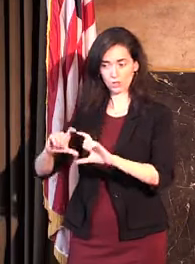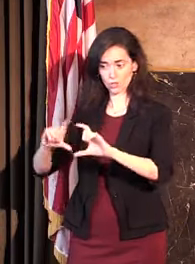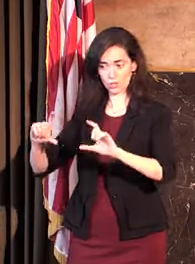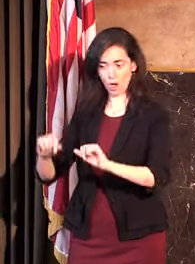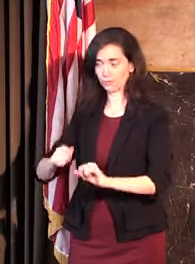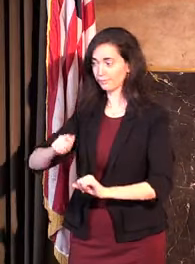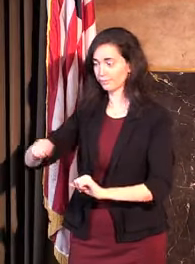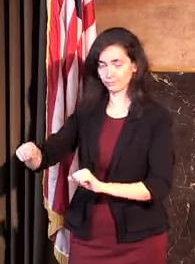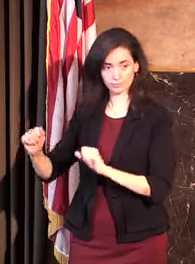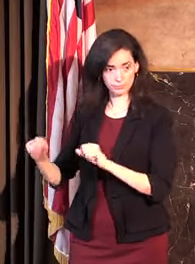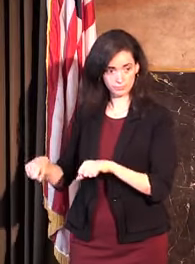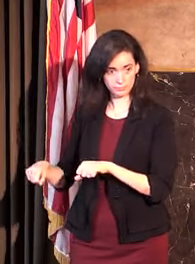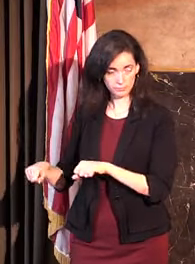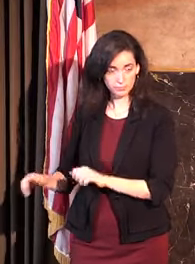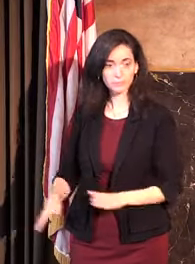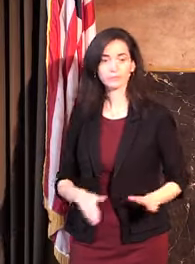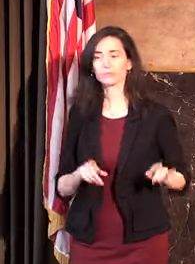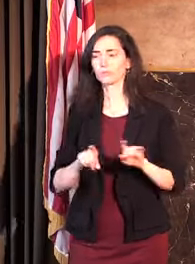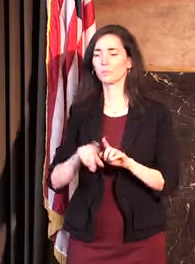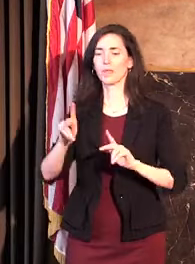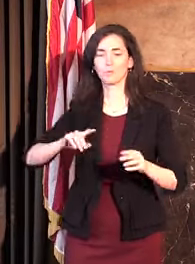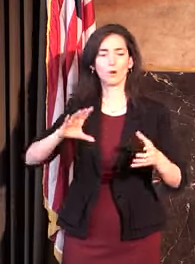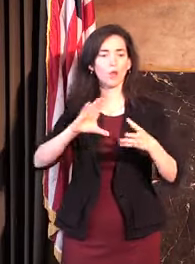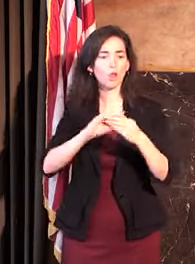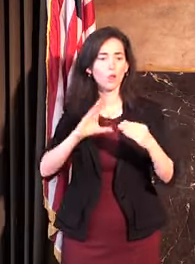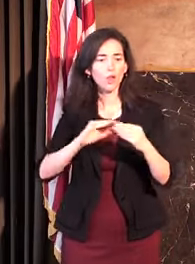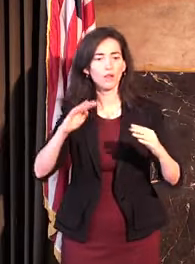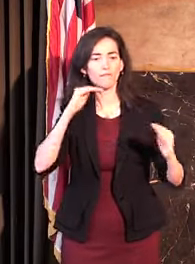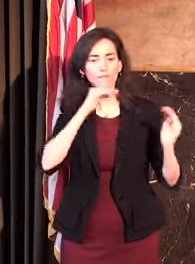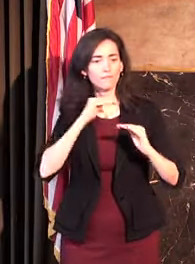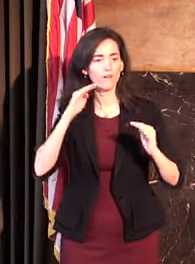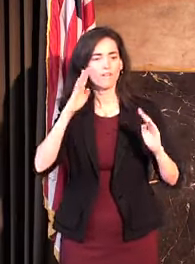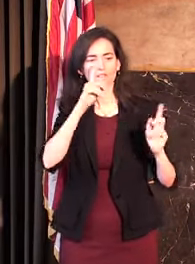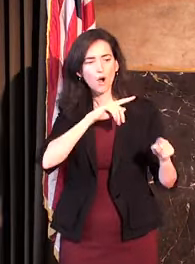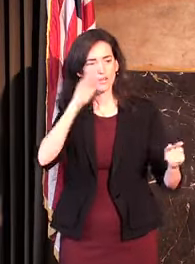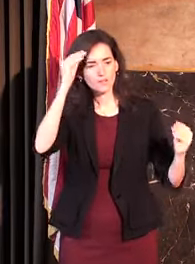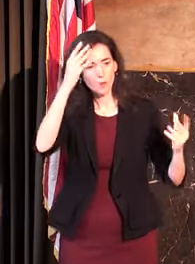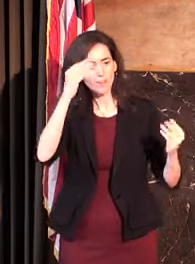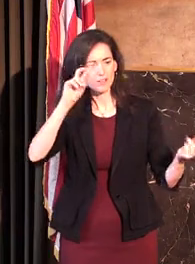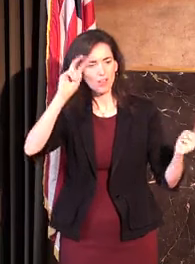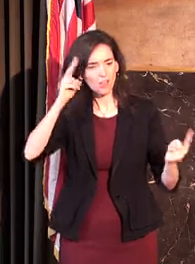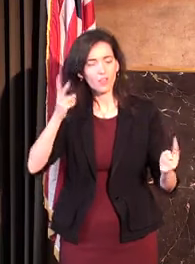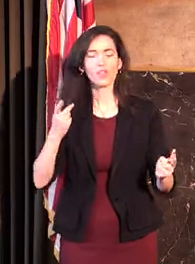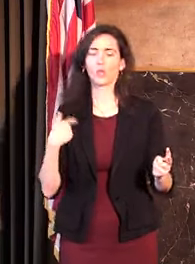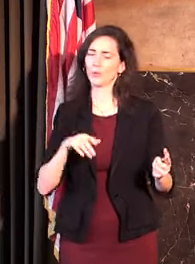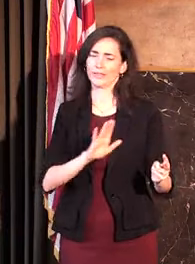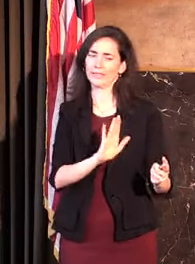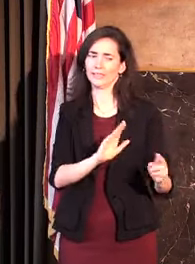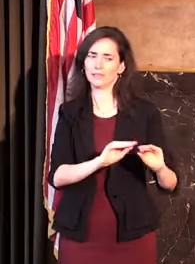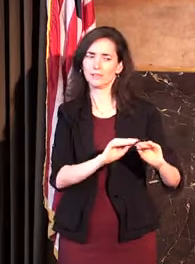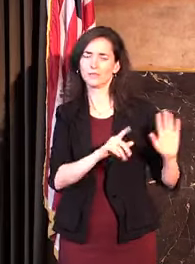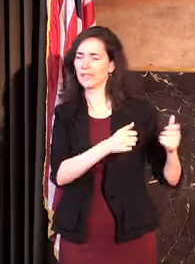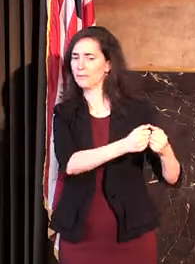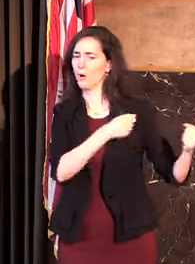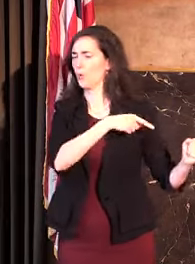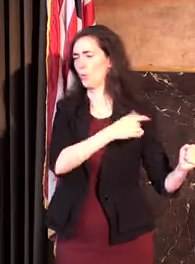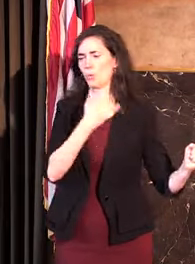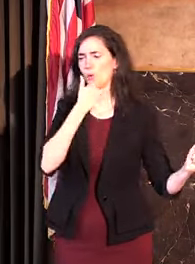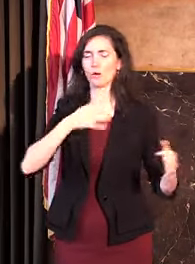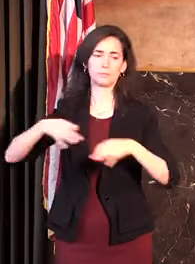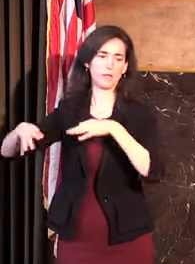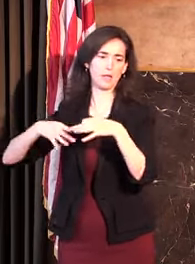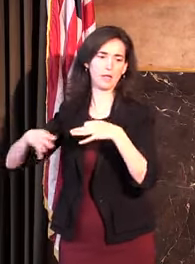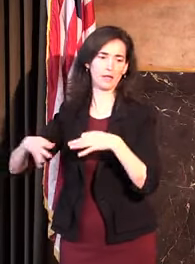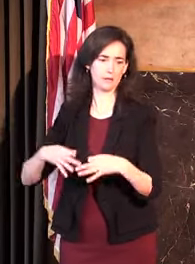we continue to combat myths and misinformation everywhere we find them. And I think we're gonna have to continue doing that. You know, I don't think I see much of